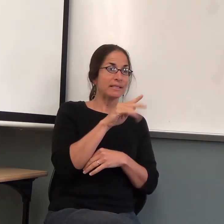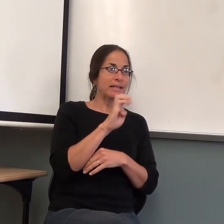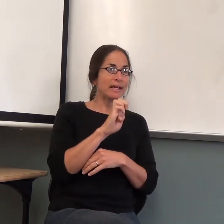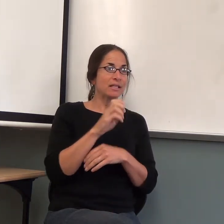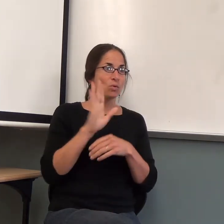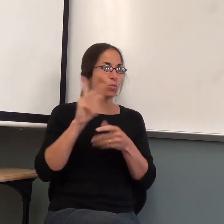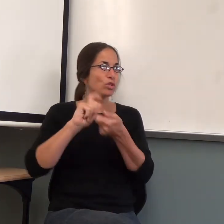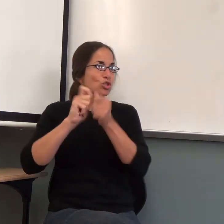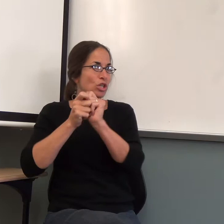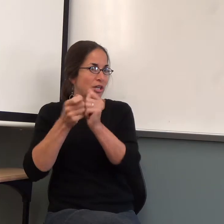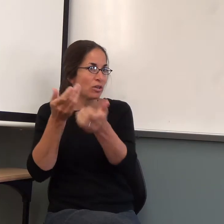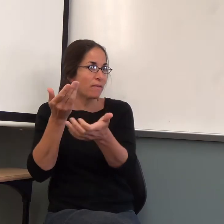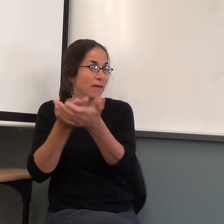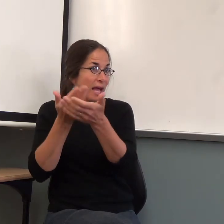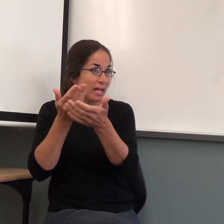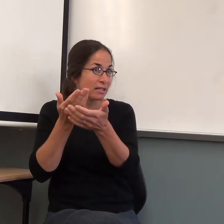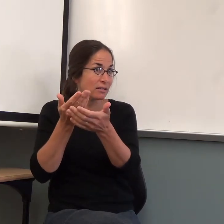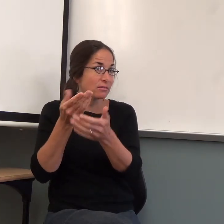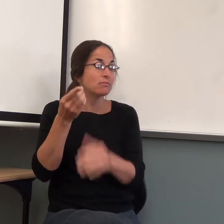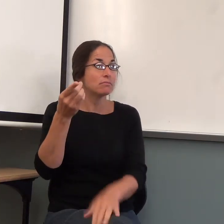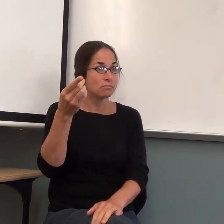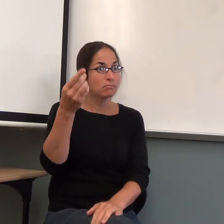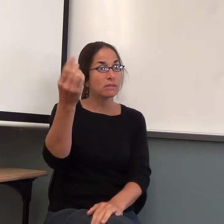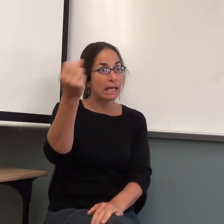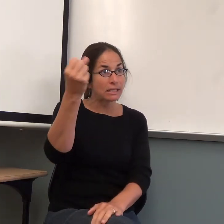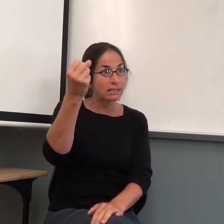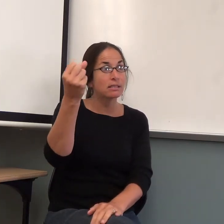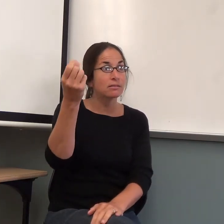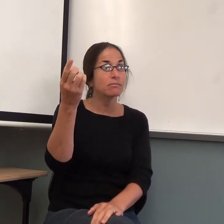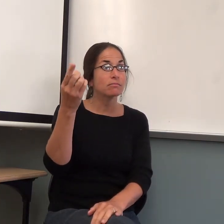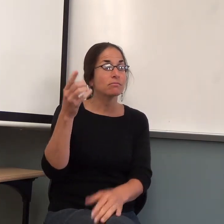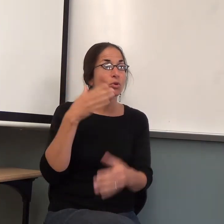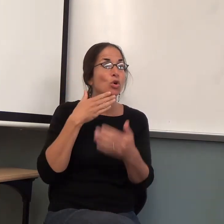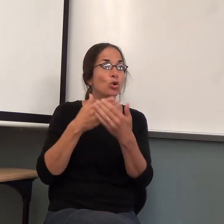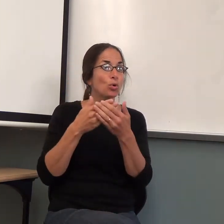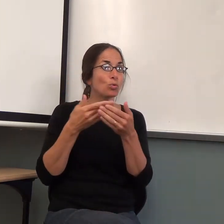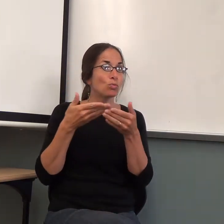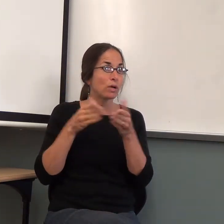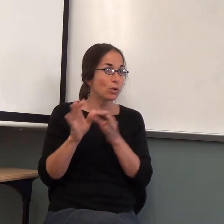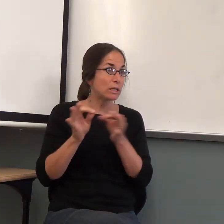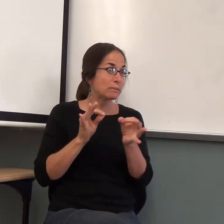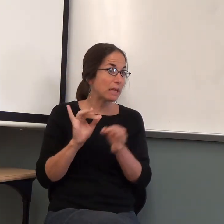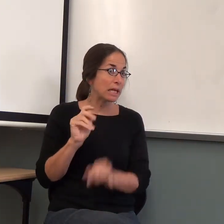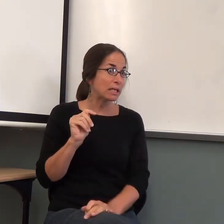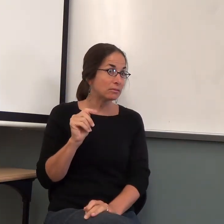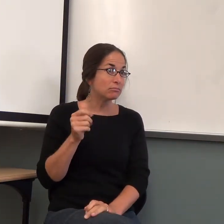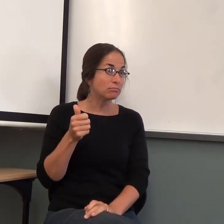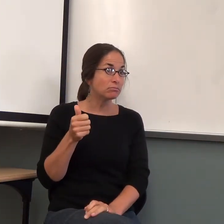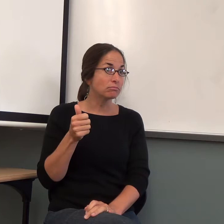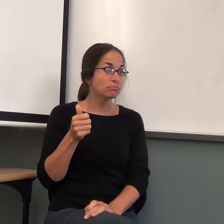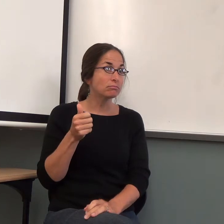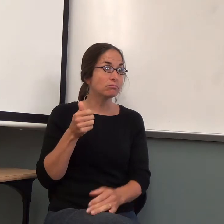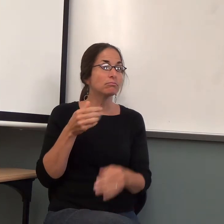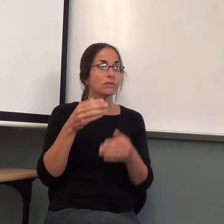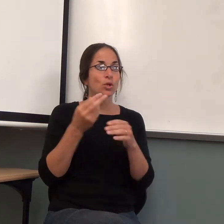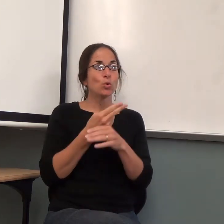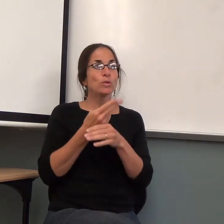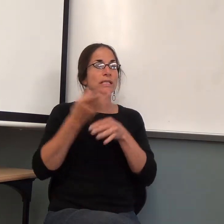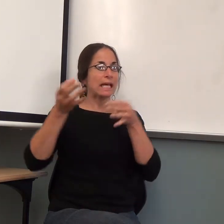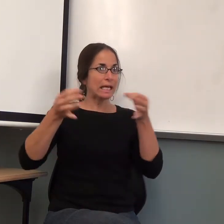facts? Yes. Okay, good, good. Yeah, that's a great way to explain it. Good. Oh, using explanation. There